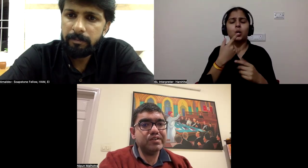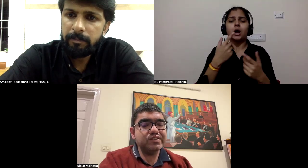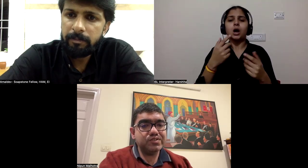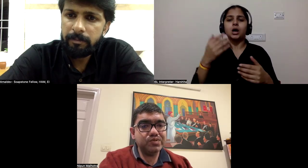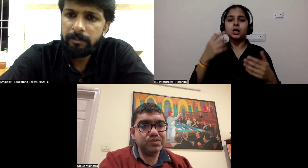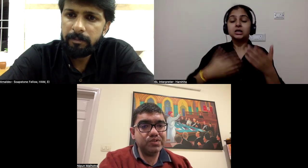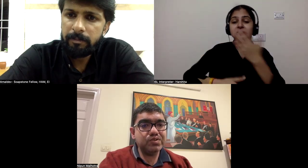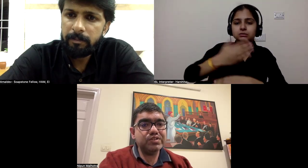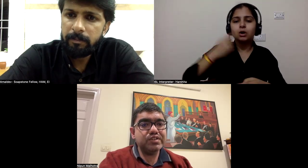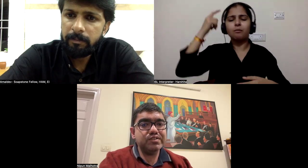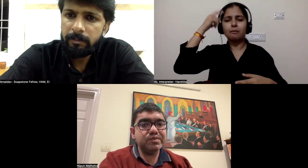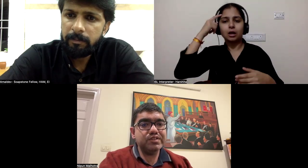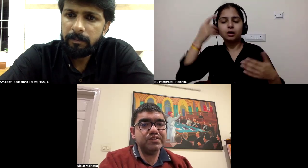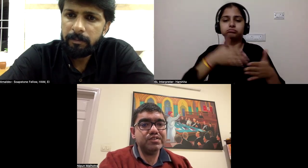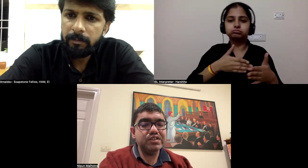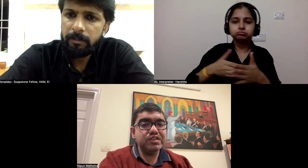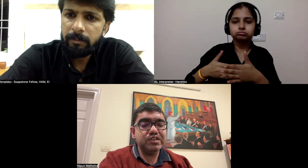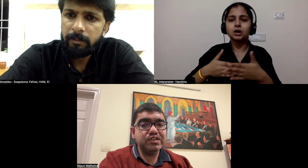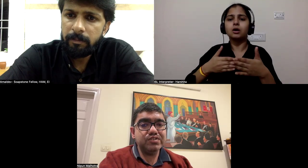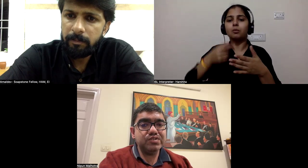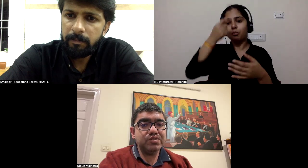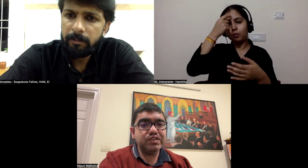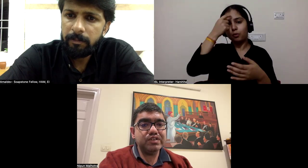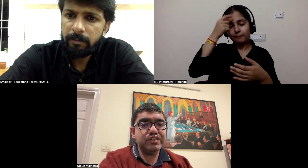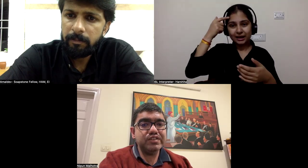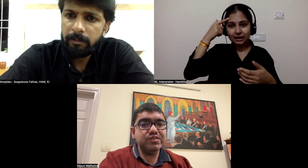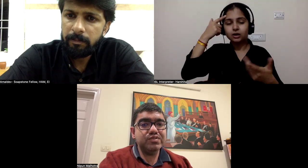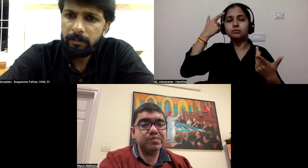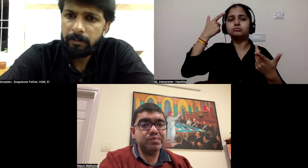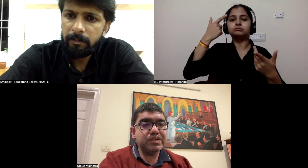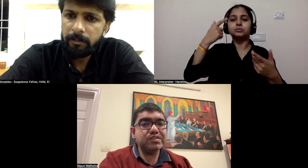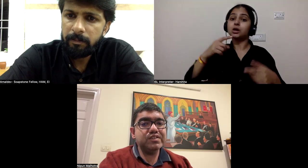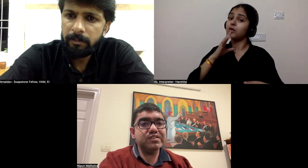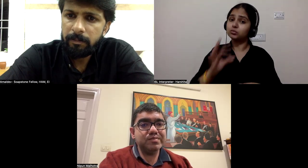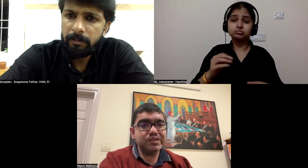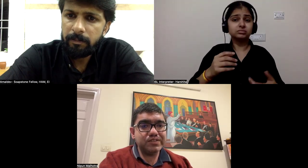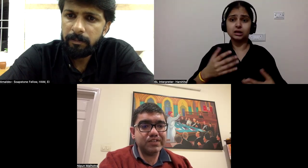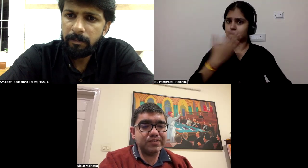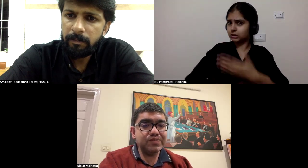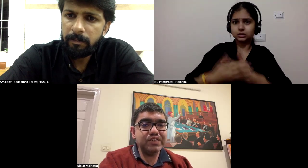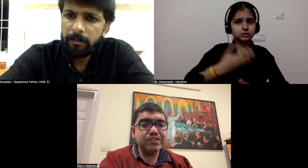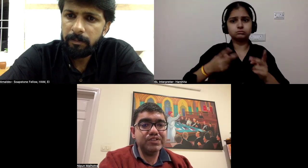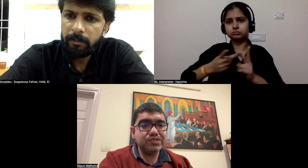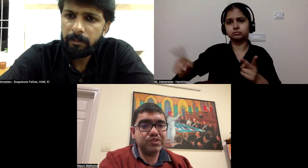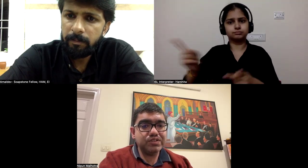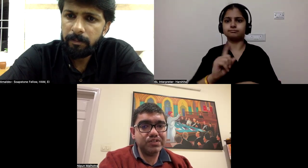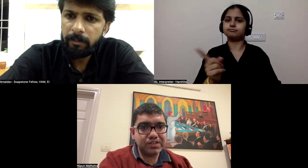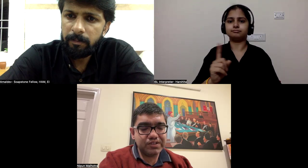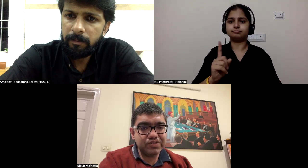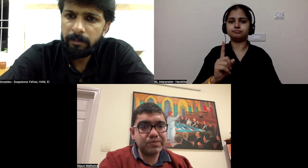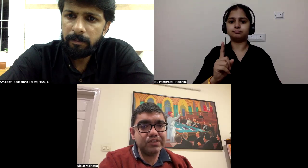or mental health issues or neurological disabilities should not really, be considered disabled, etc., which